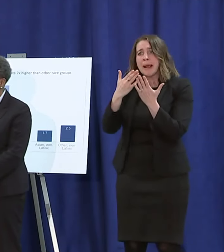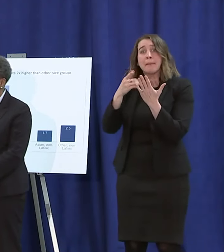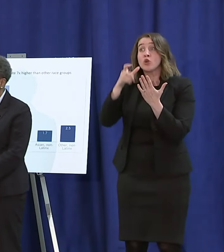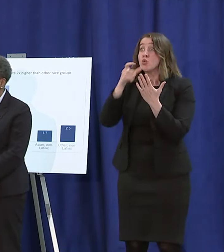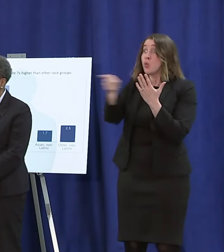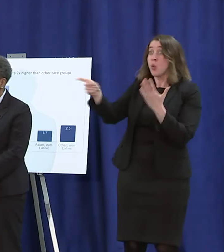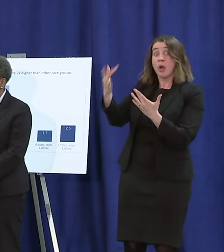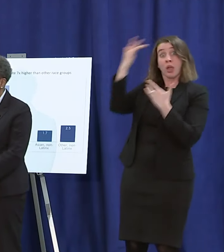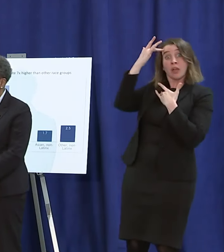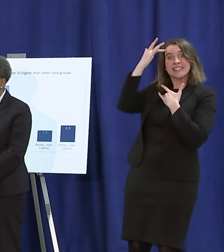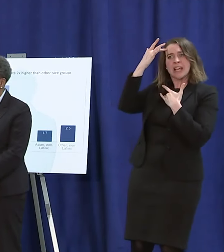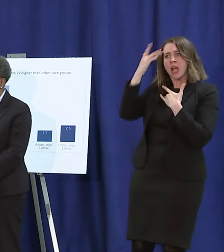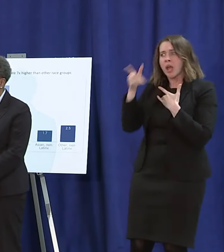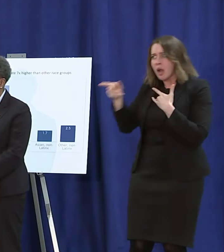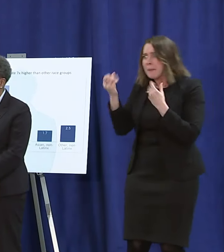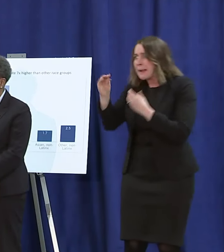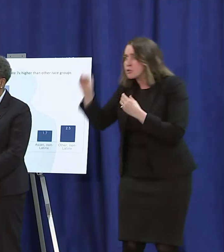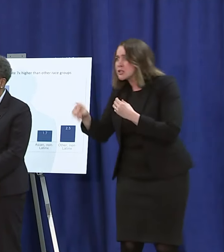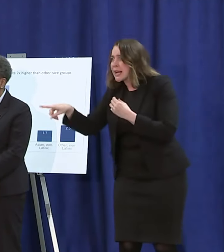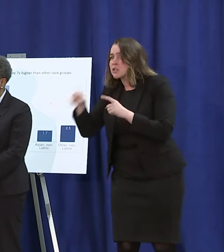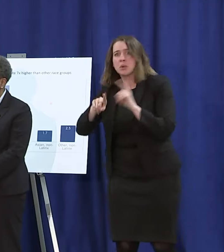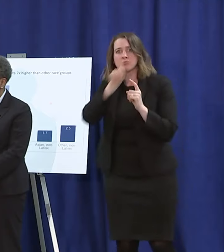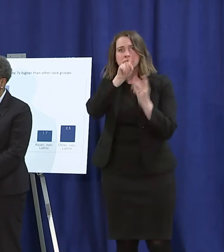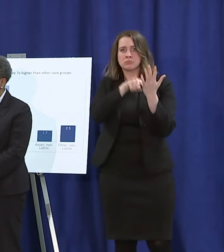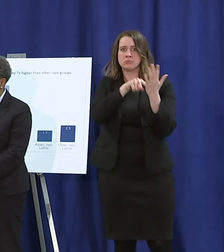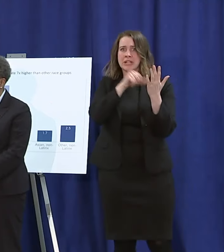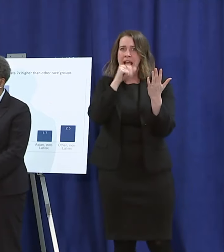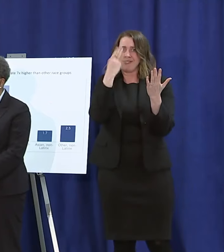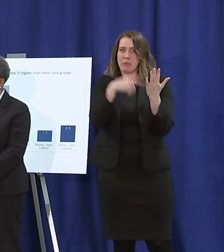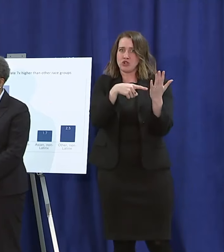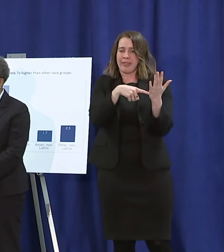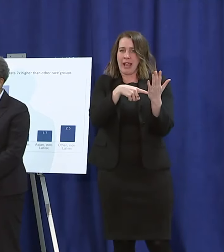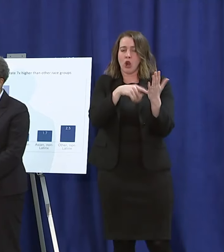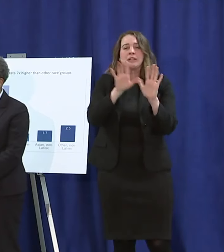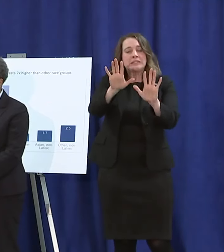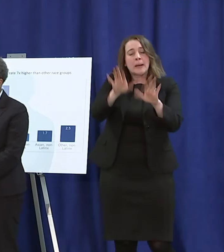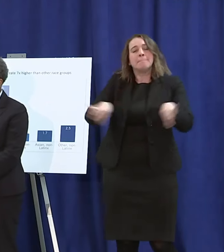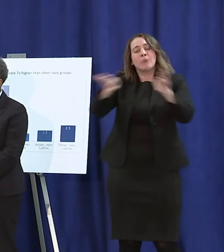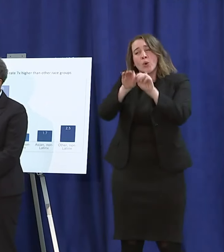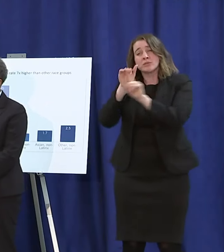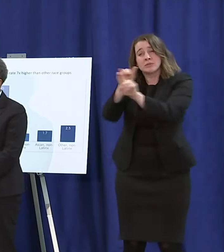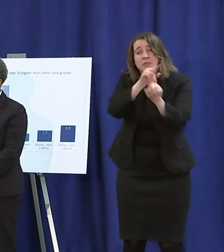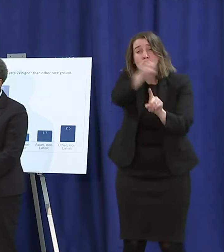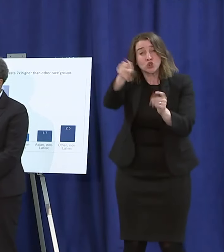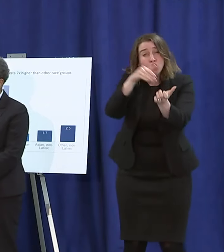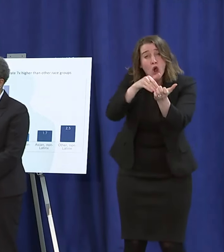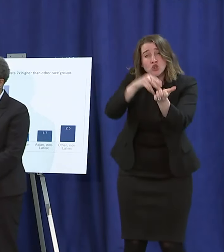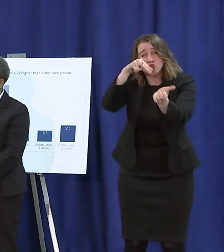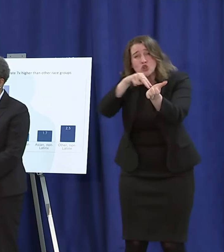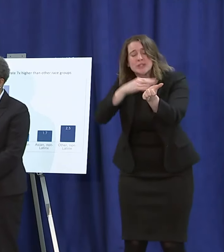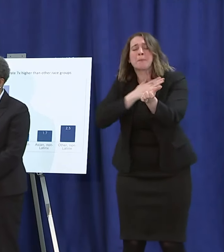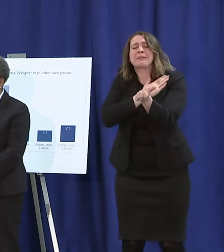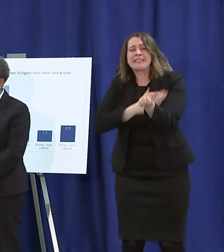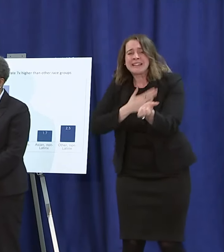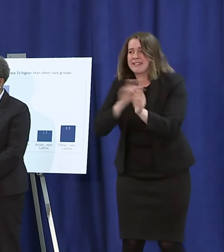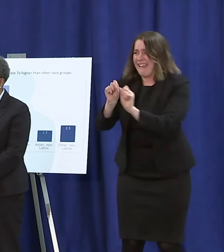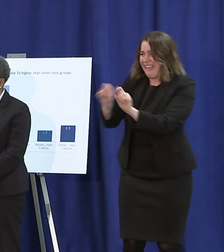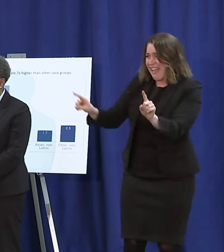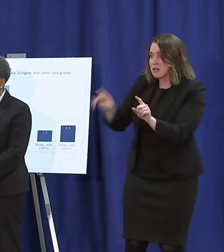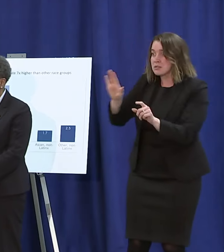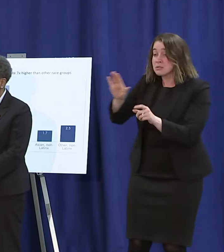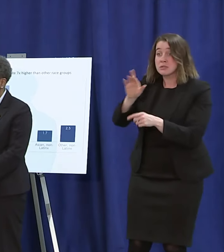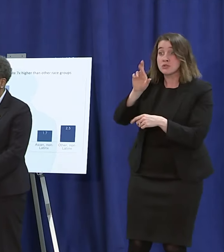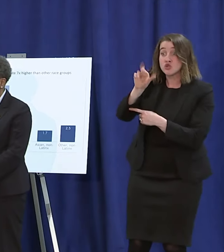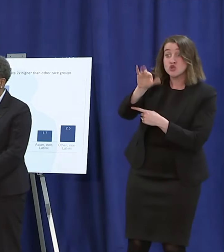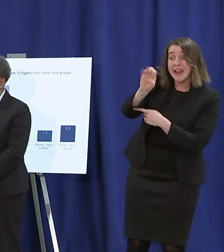all the things that everybody's doing, we need Chicago's providers to take the time to ask the question and to ensure that it's entered, and then through that we're